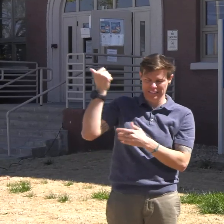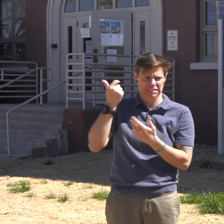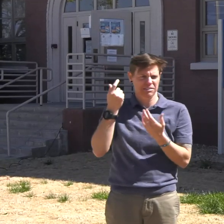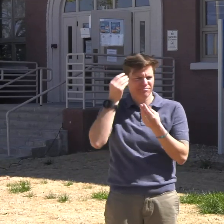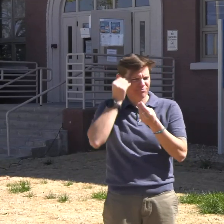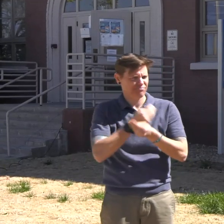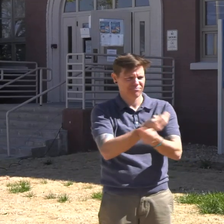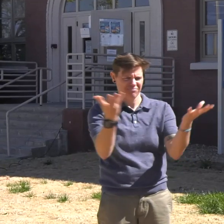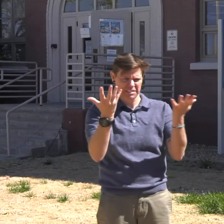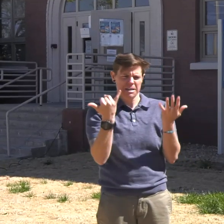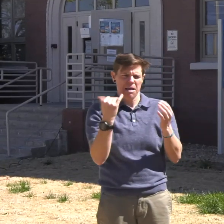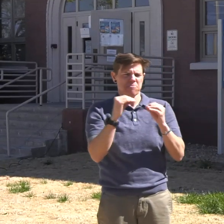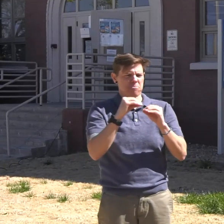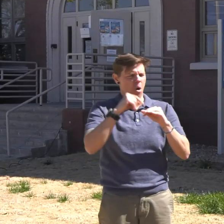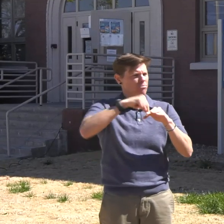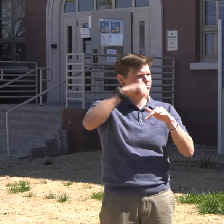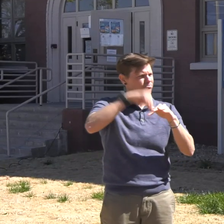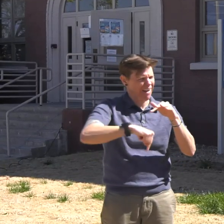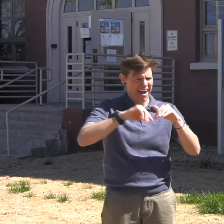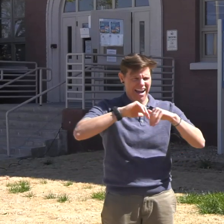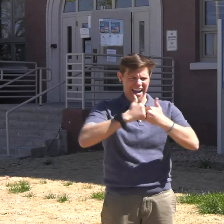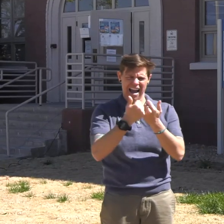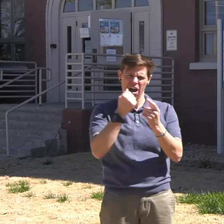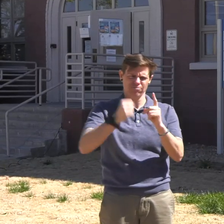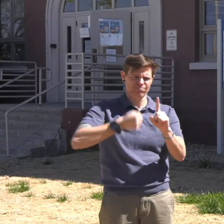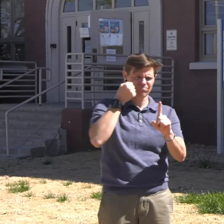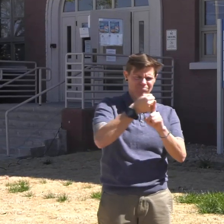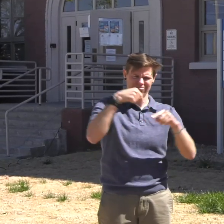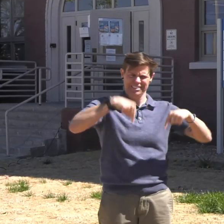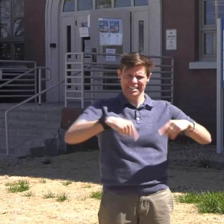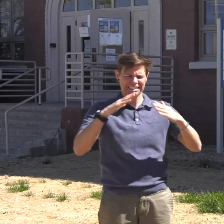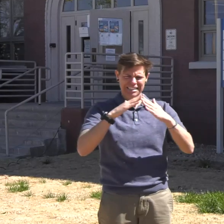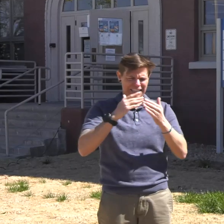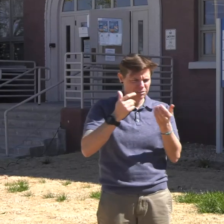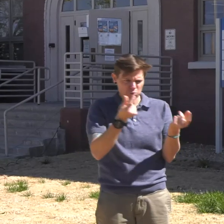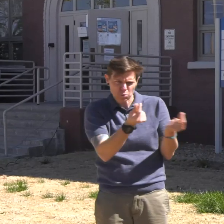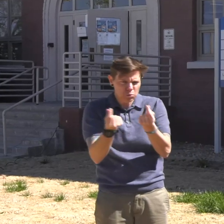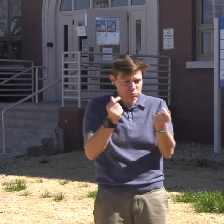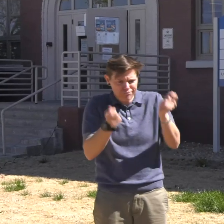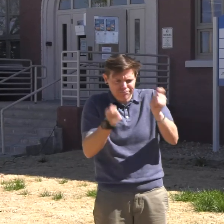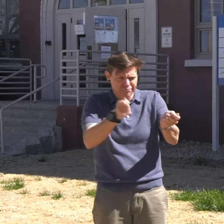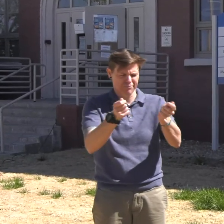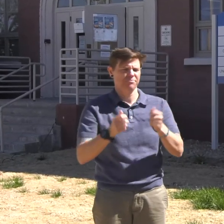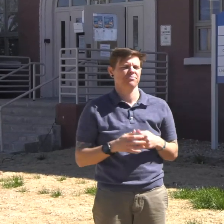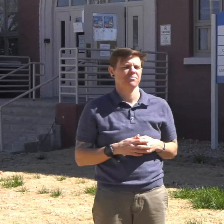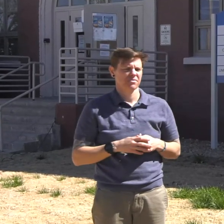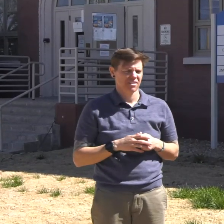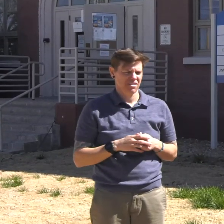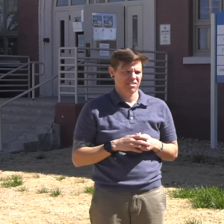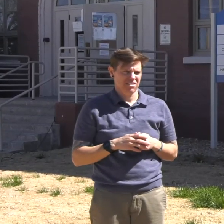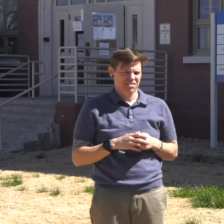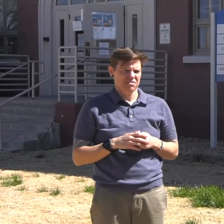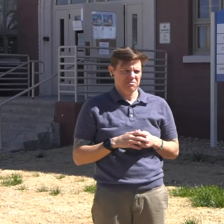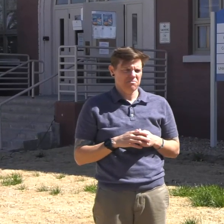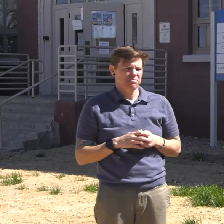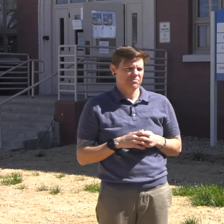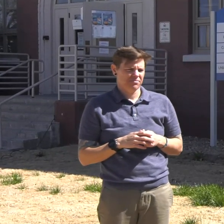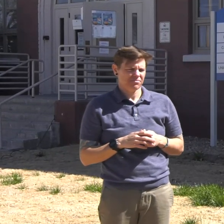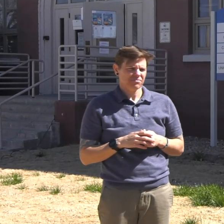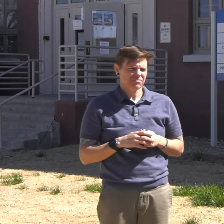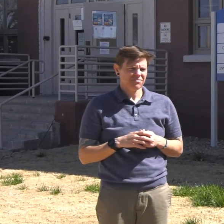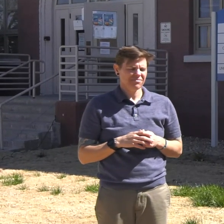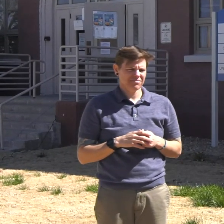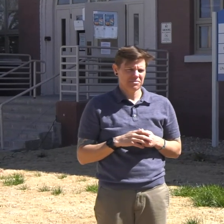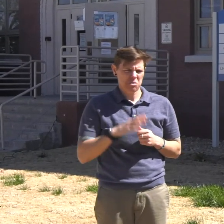into depth on what this means for the city of Albuquerque. Also want to emphasize that I know a lot of businesses